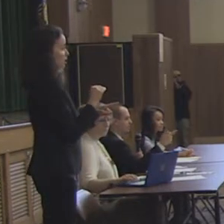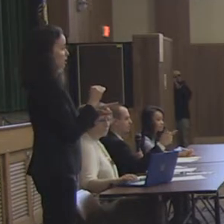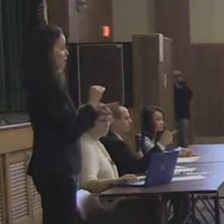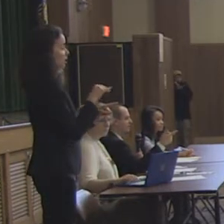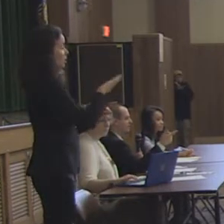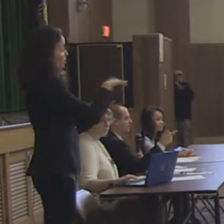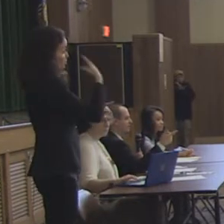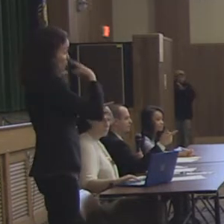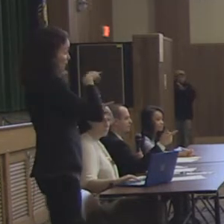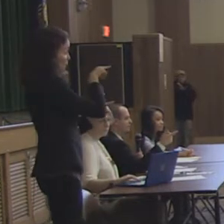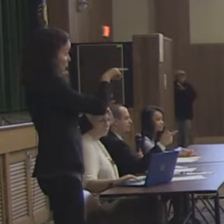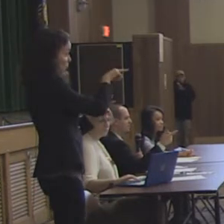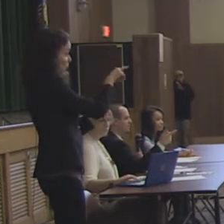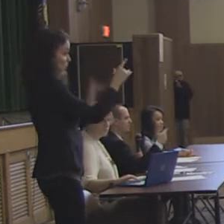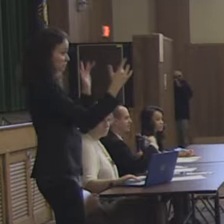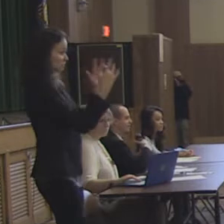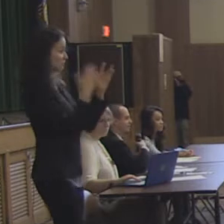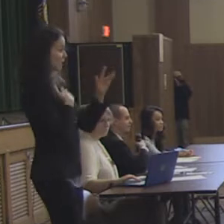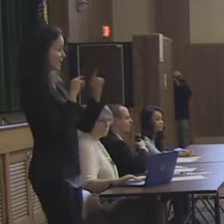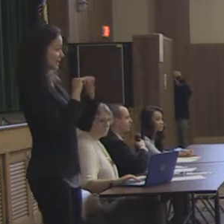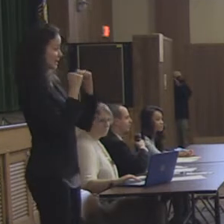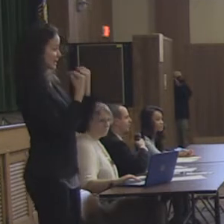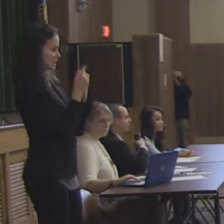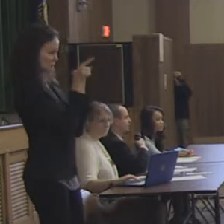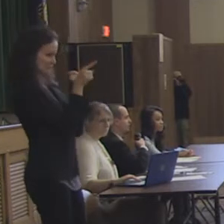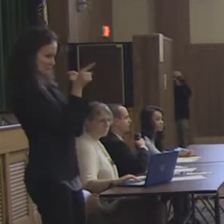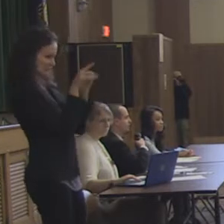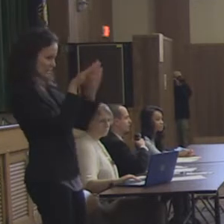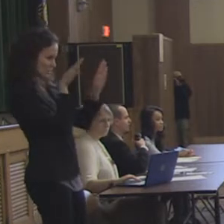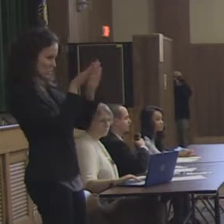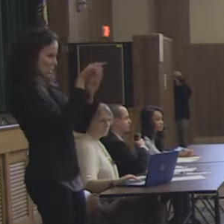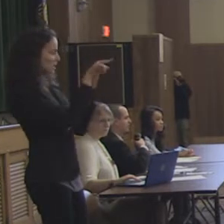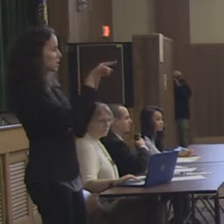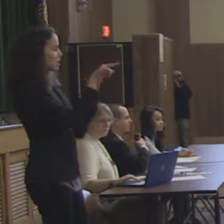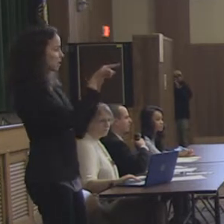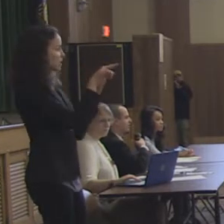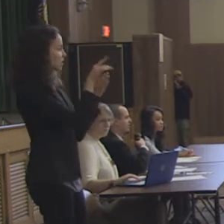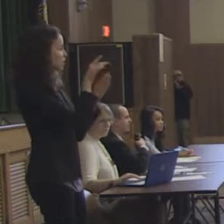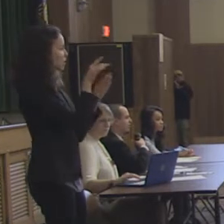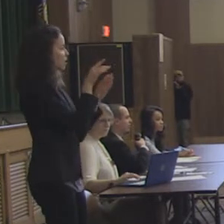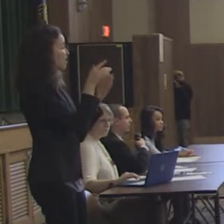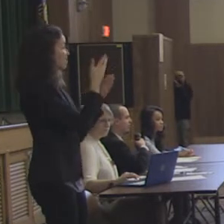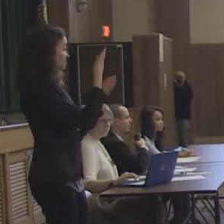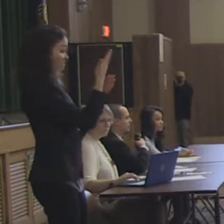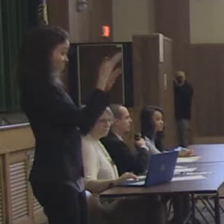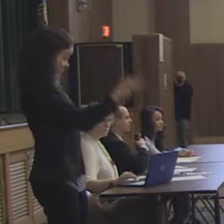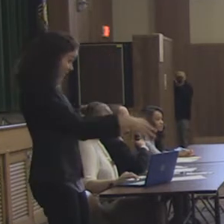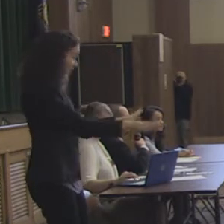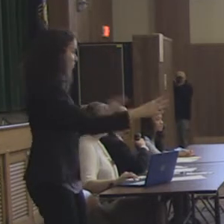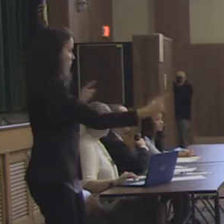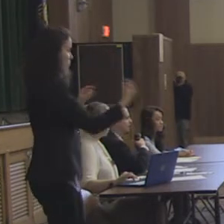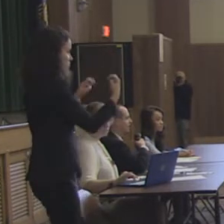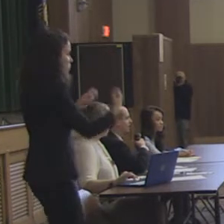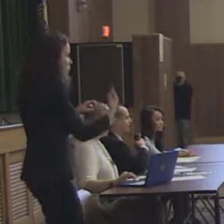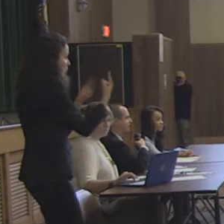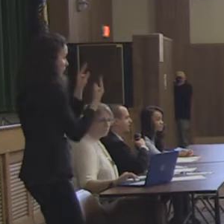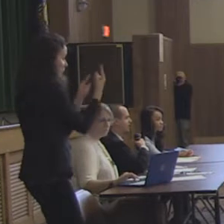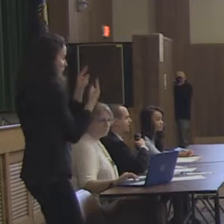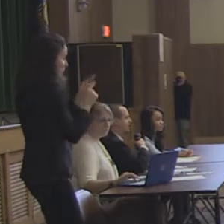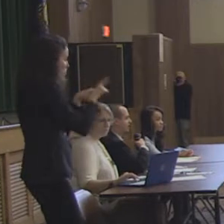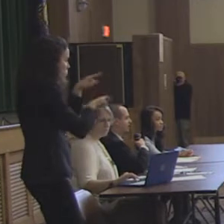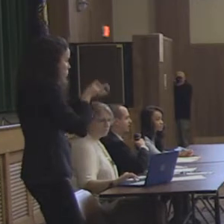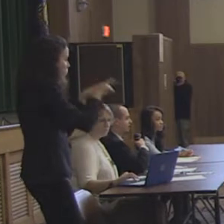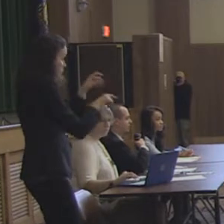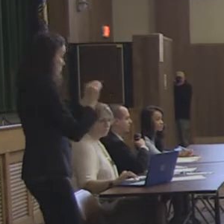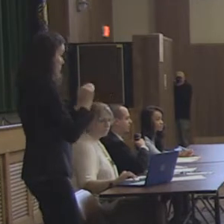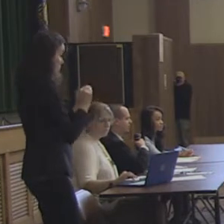with my team at the door, and we can make sure, maybe we can sit down one-on-one and get some more details.